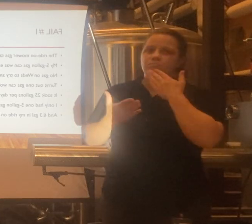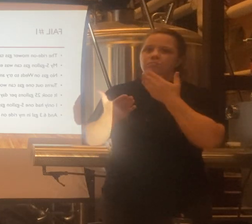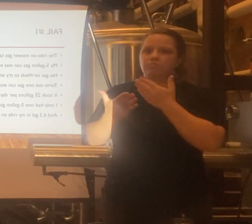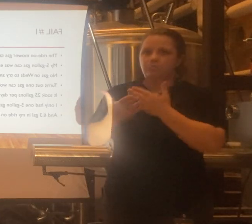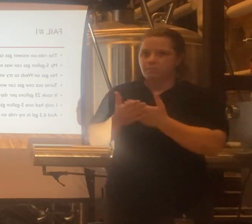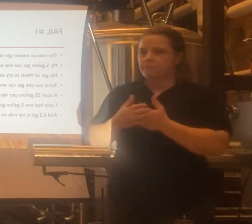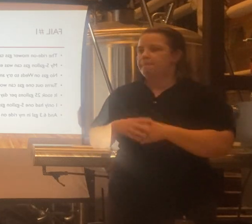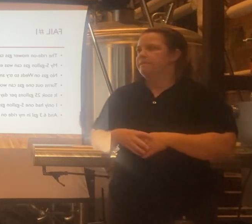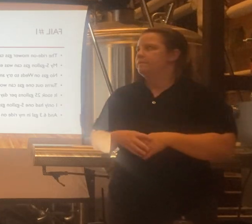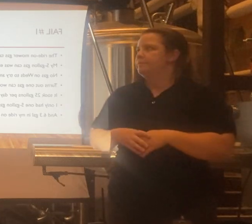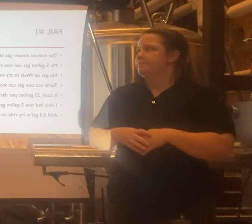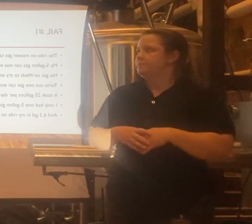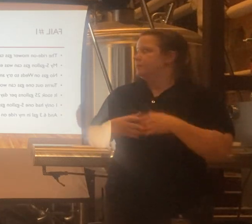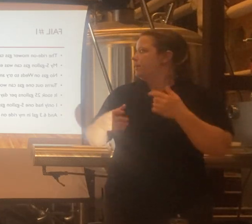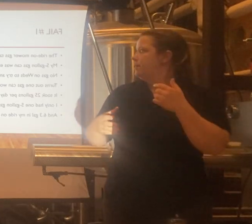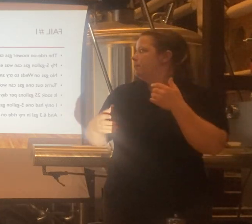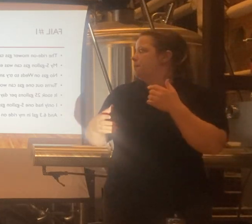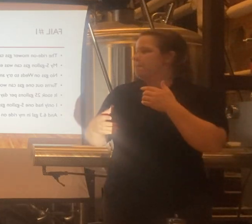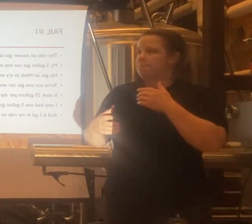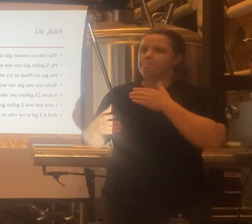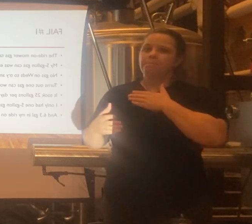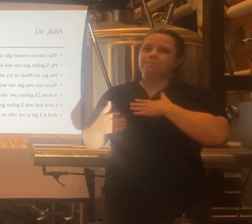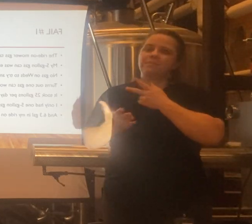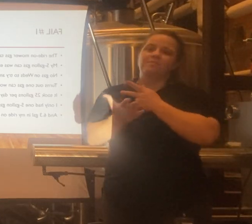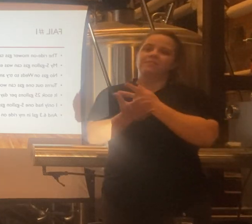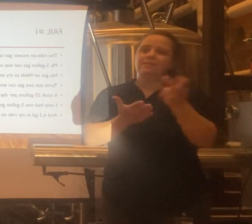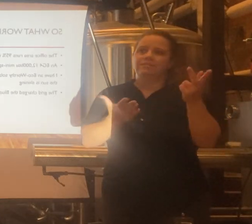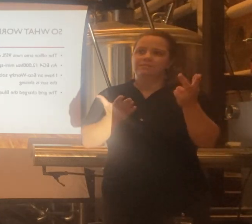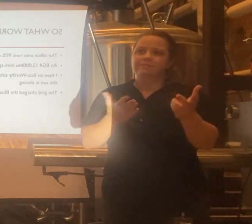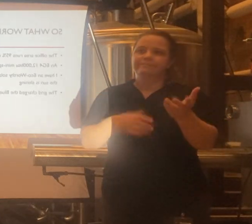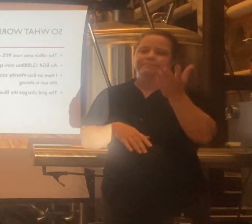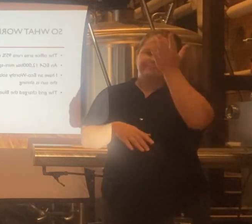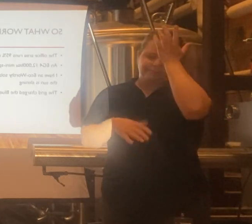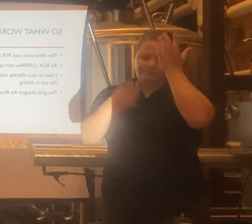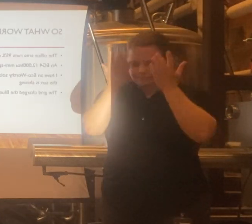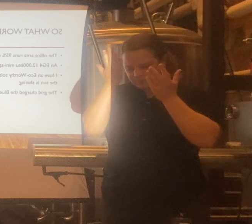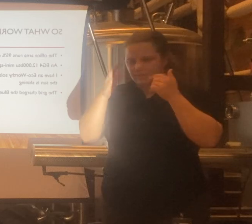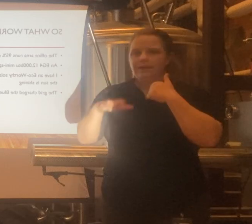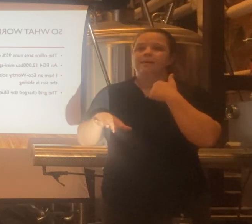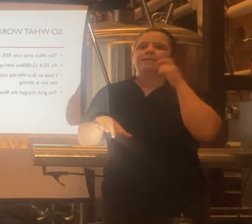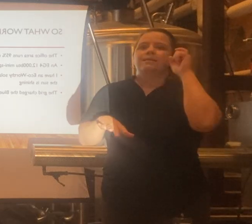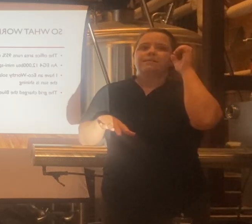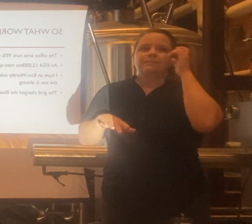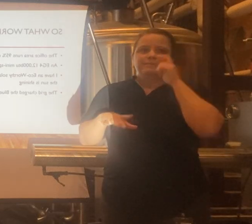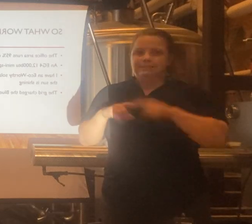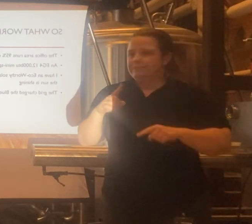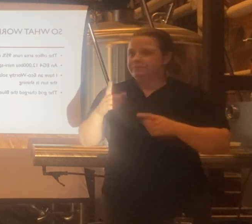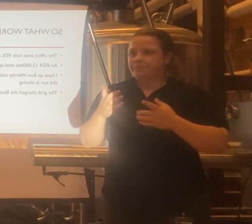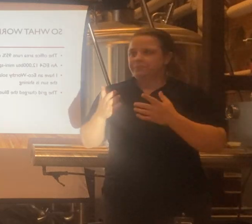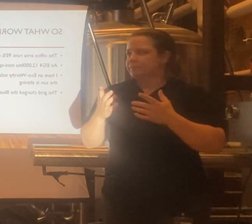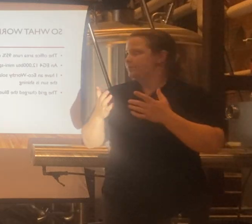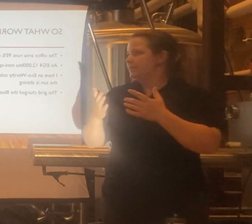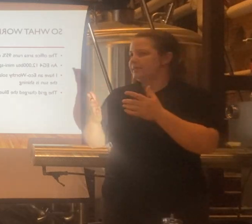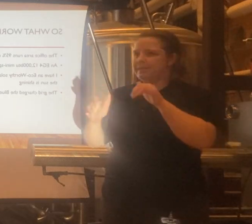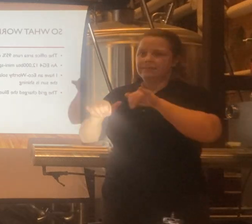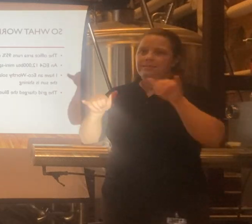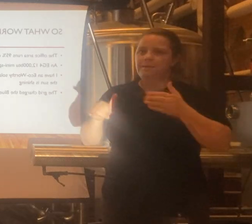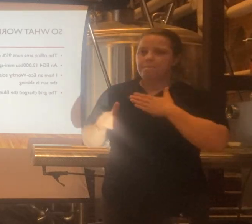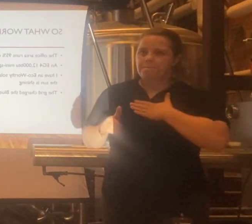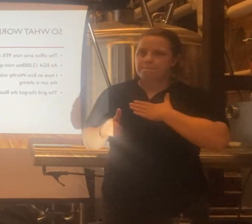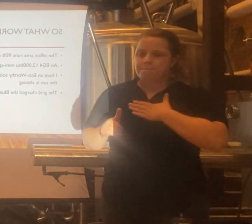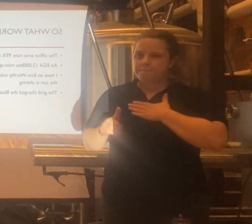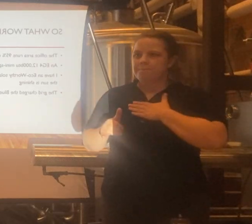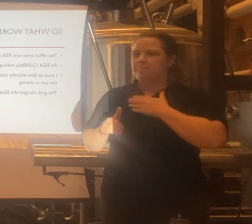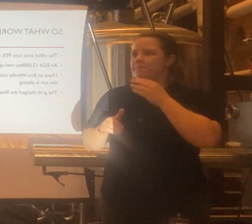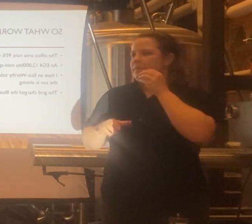in the house the night it happened. So that's a double facepalm. So what else worked? The office that we